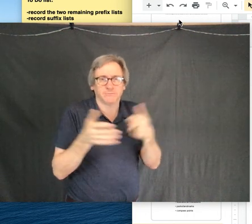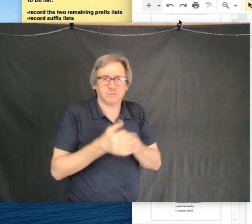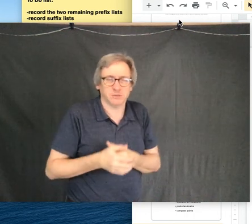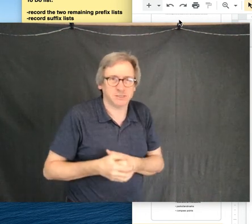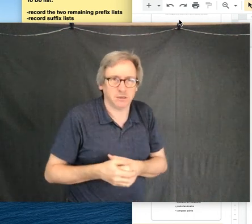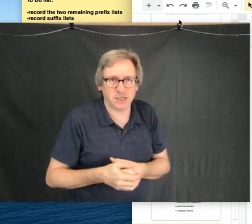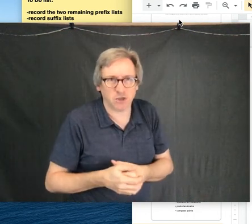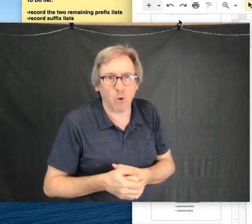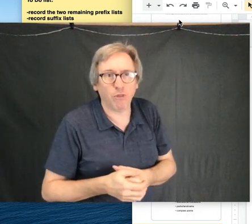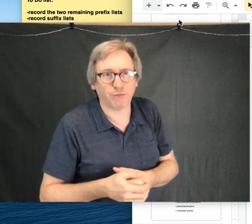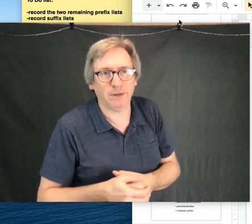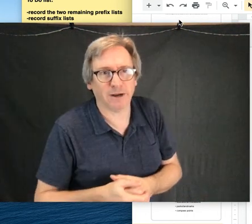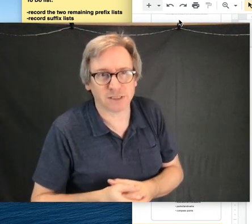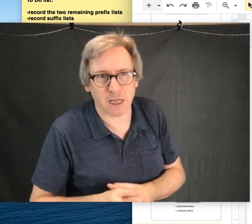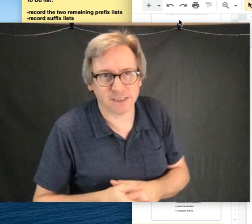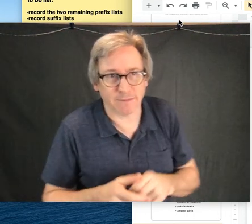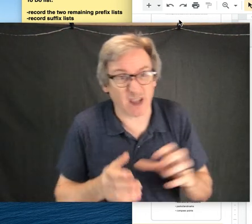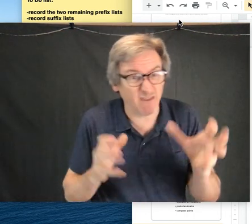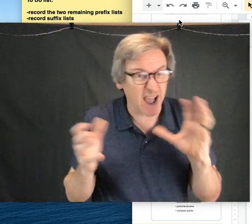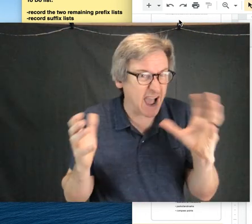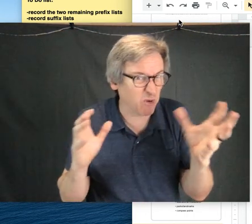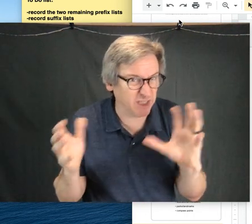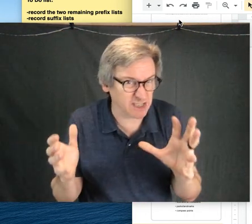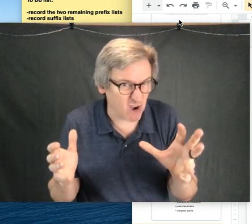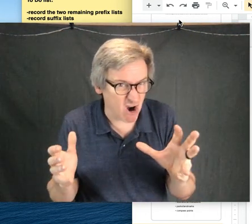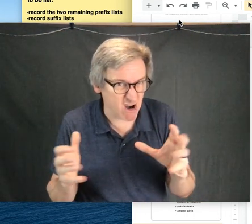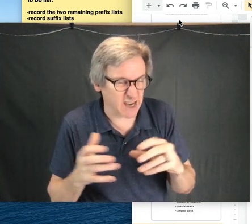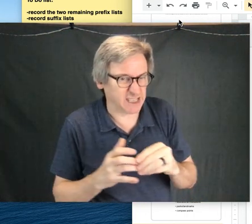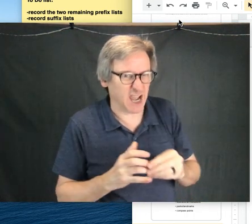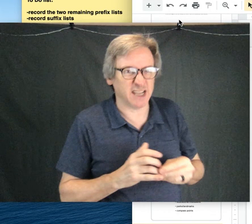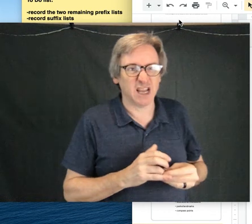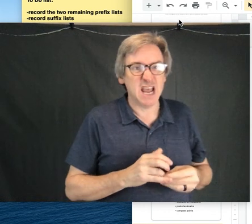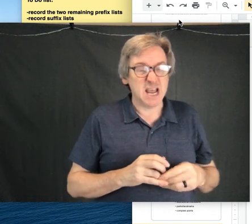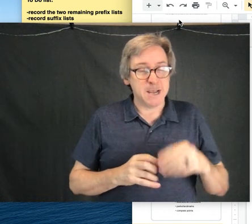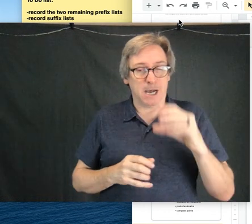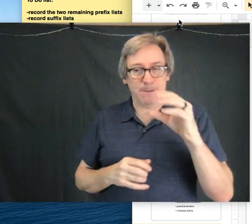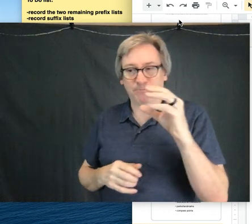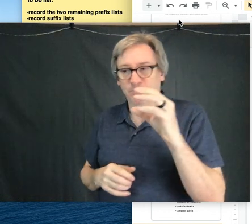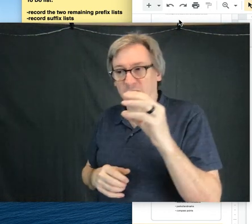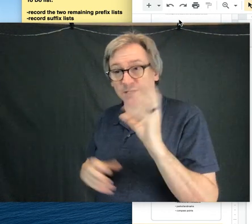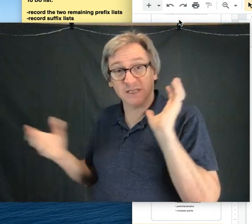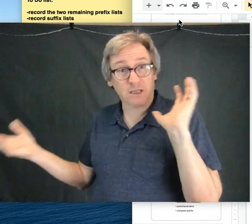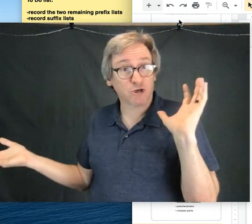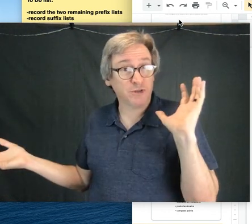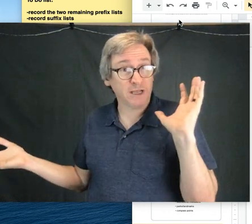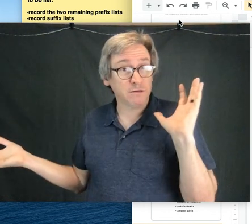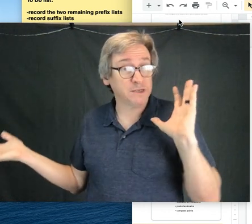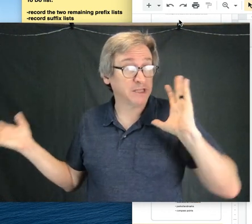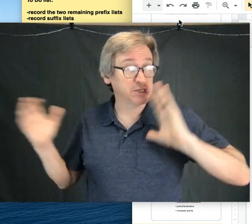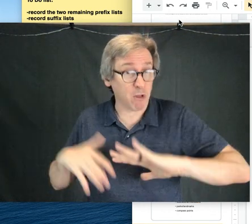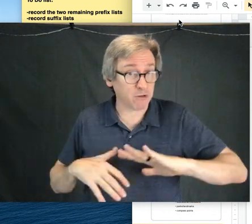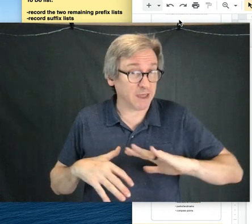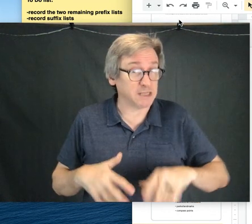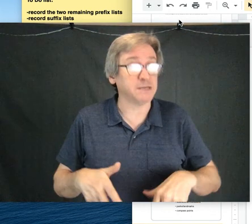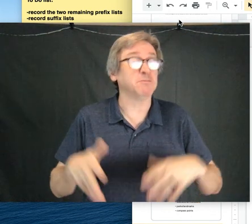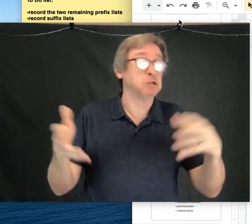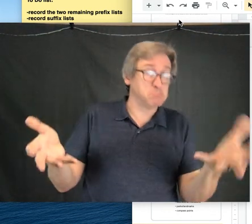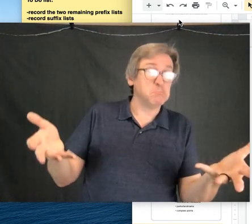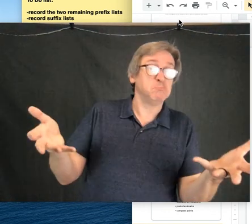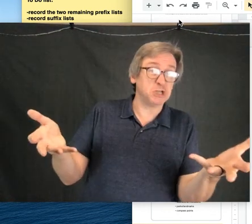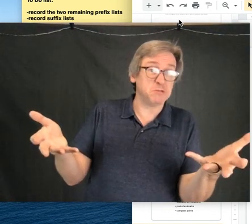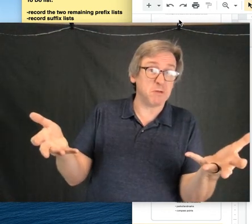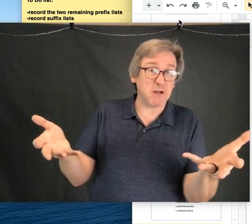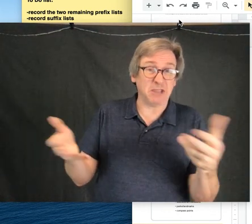right. So it's a whole 3 bears concept of how things are in size. Something's larger than, something's smaller than, and